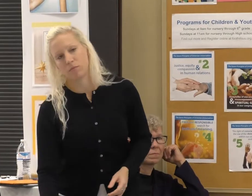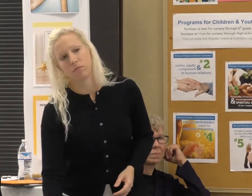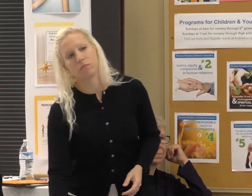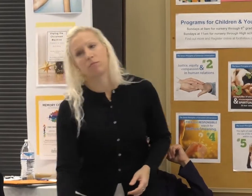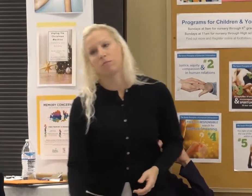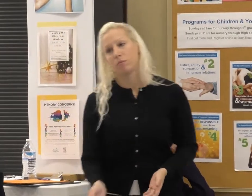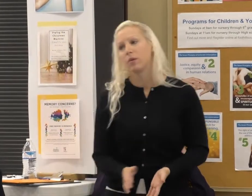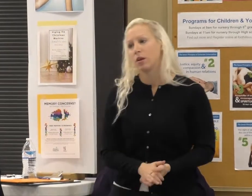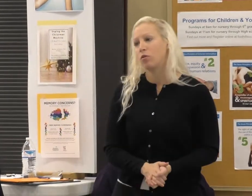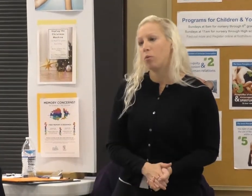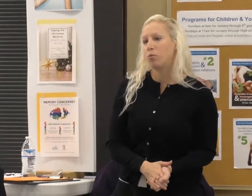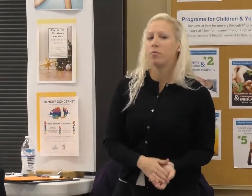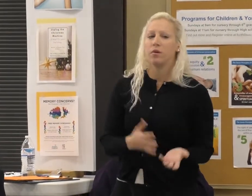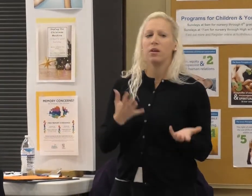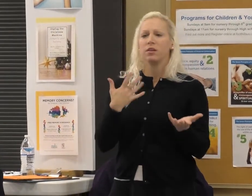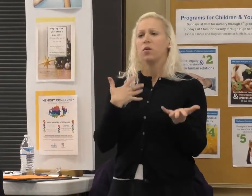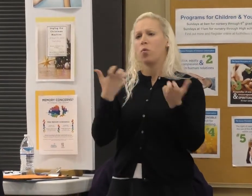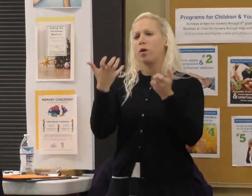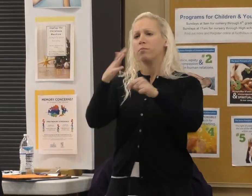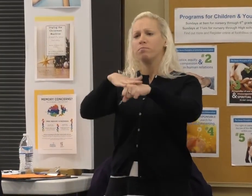ADA is covered.